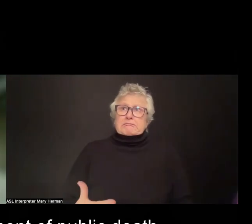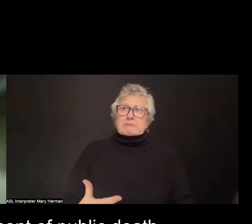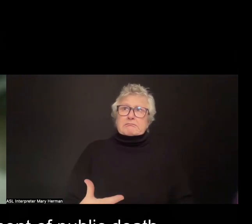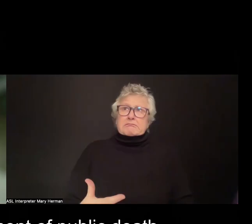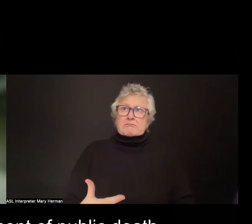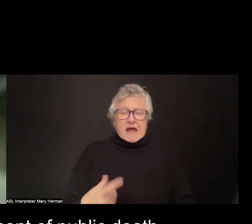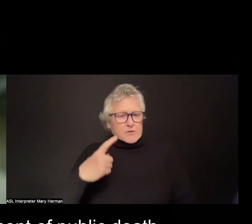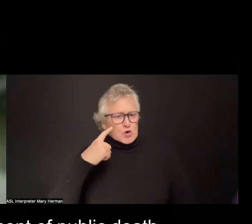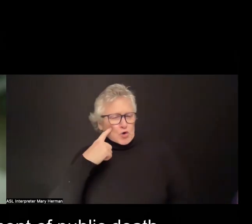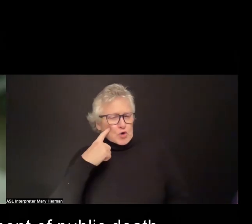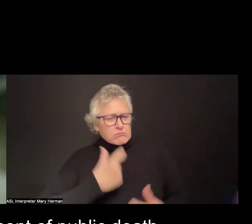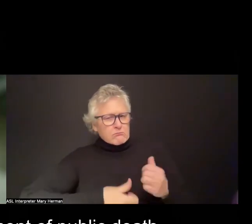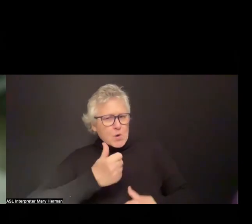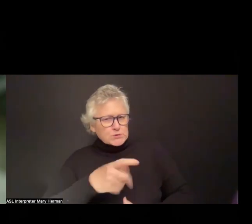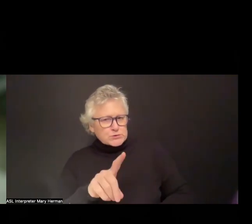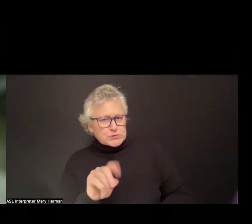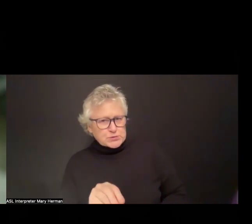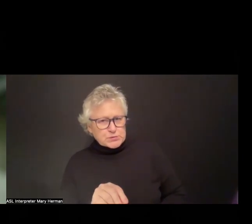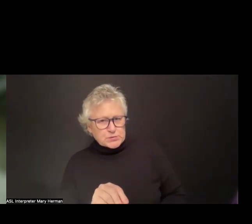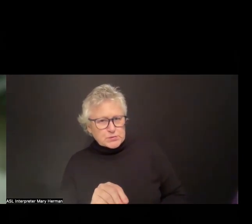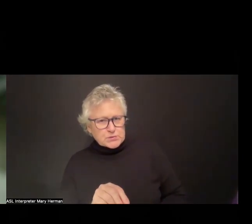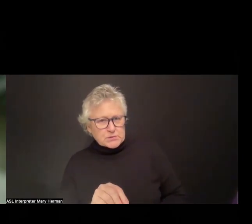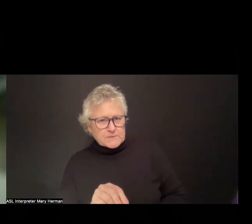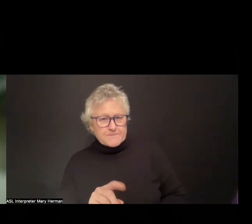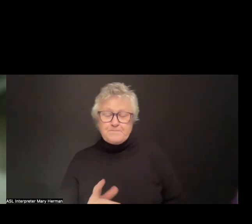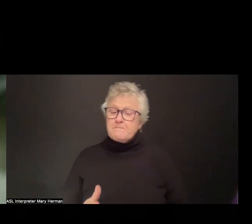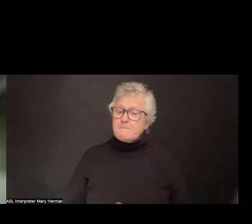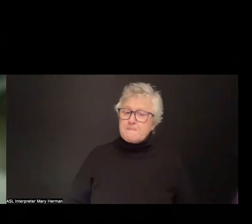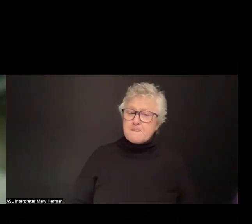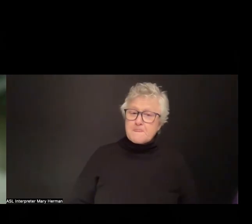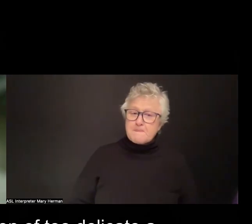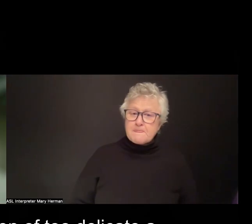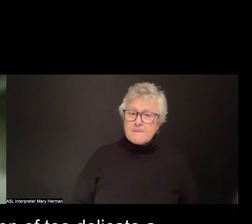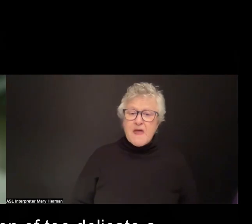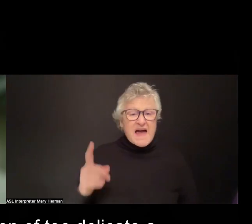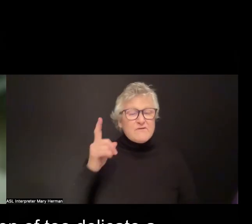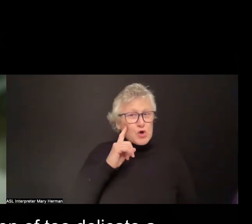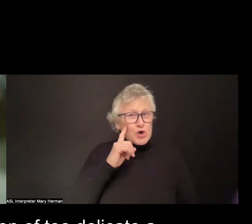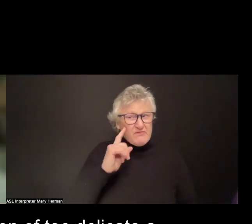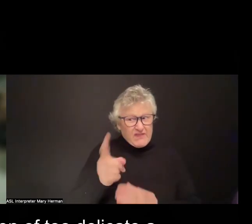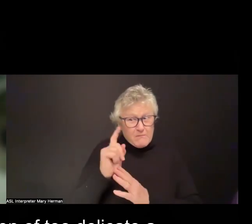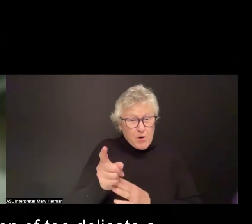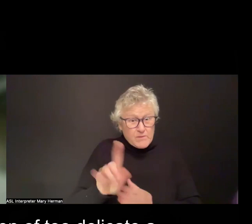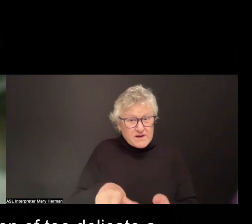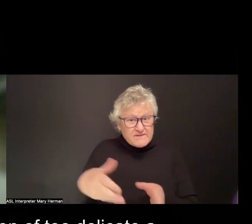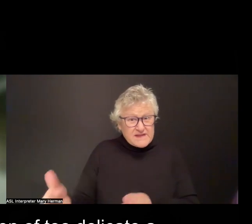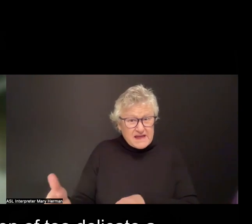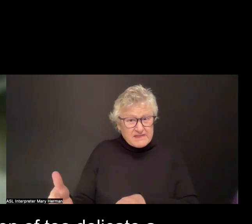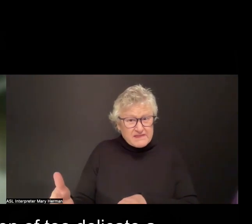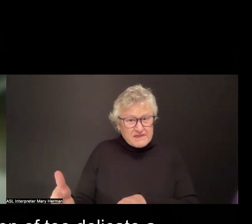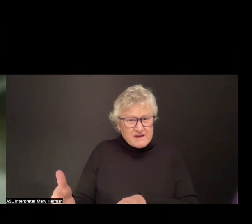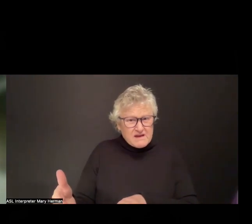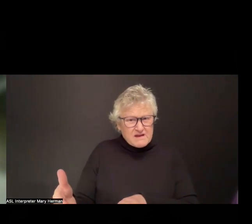death described often enough, usually by someone with a hand around a glass. But I'd always been of too delicate a nature to